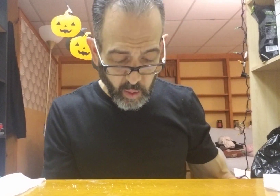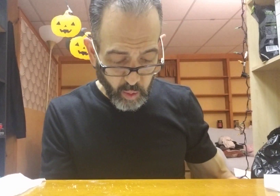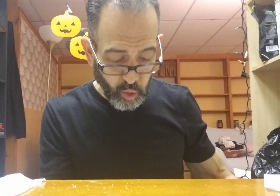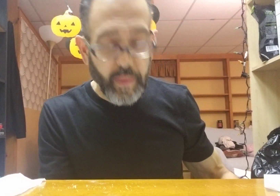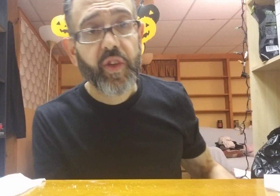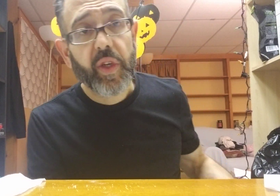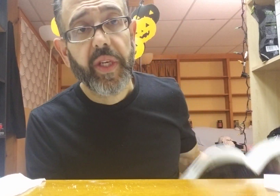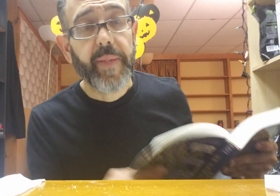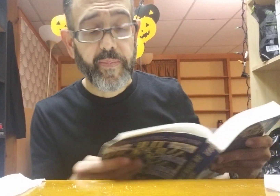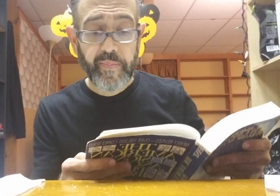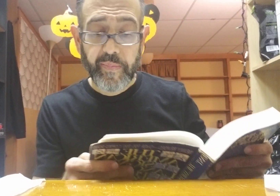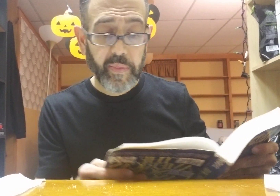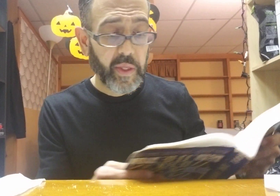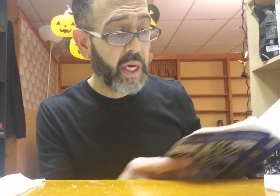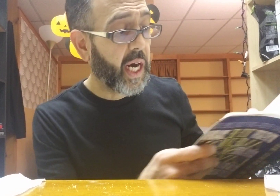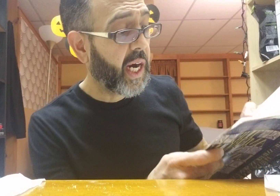So basically,